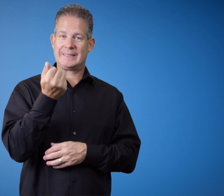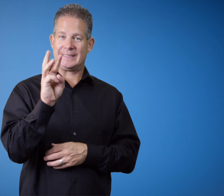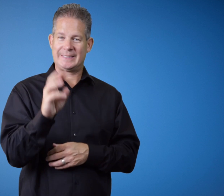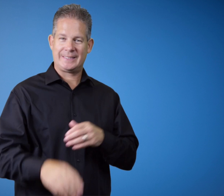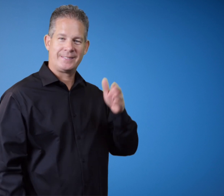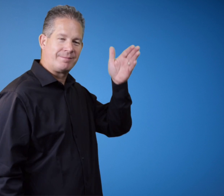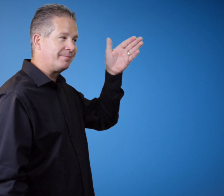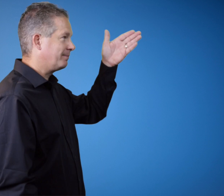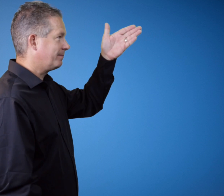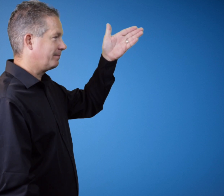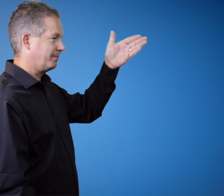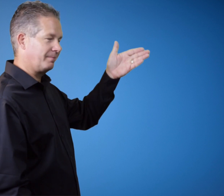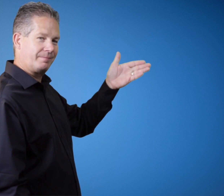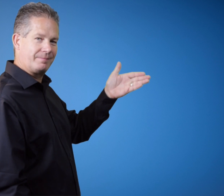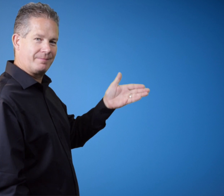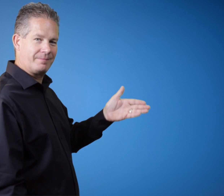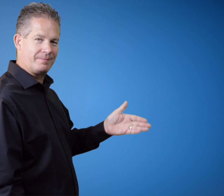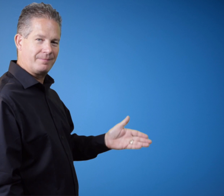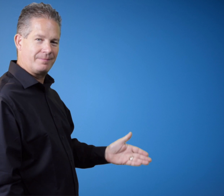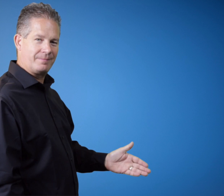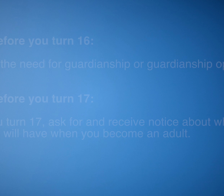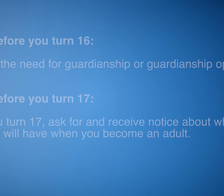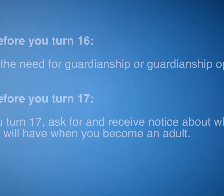When you become 16 years old, here is what is involved.